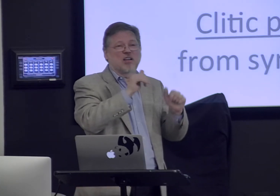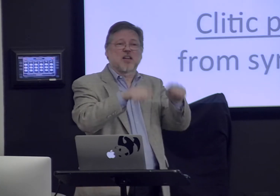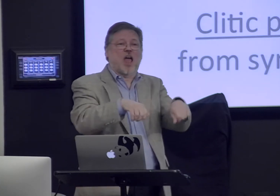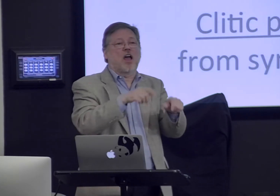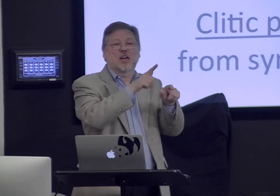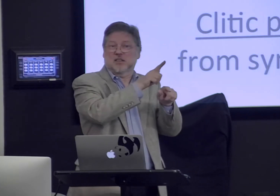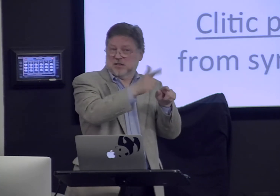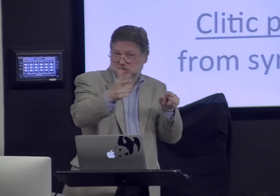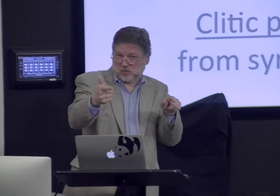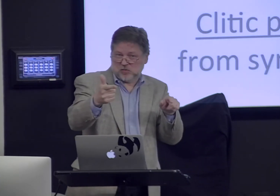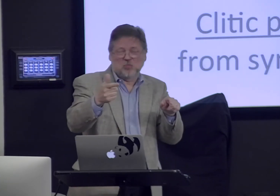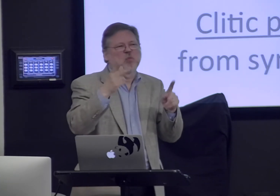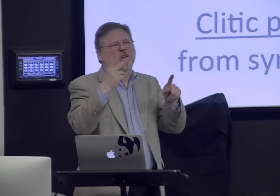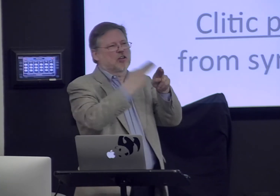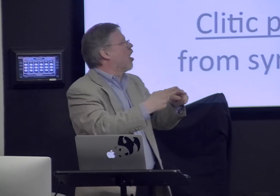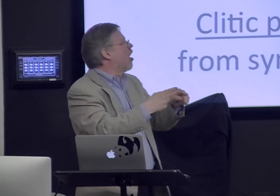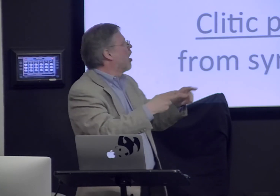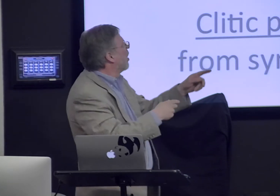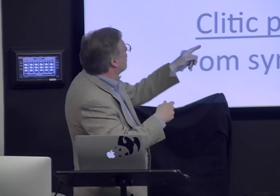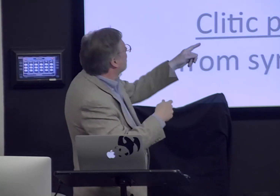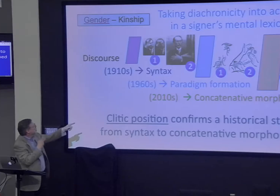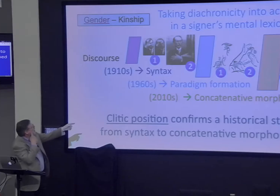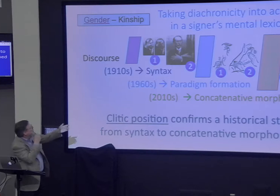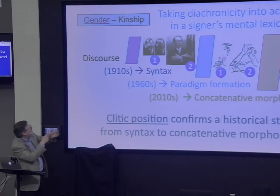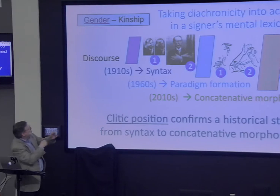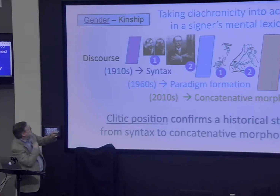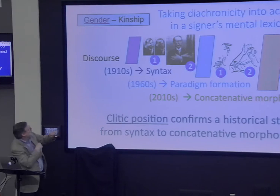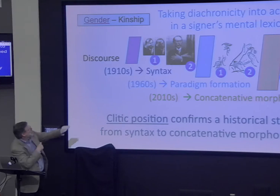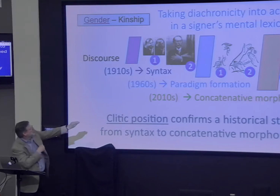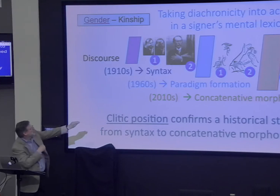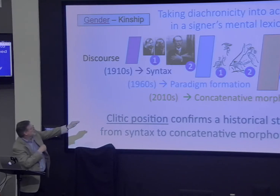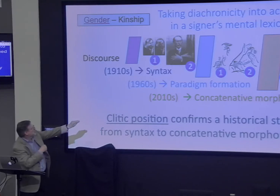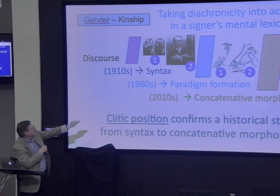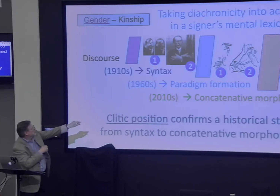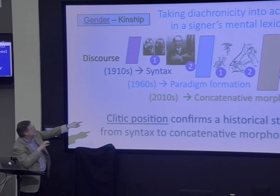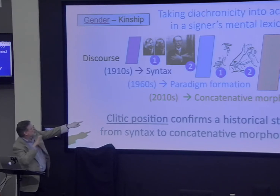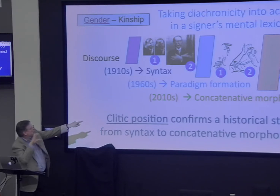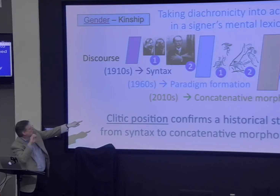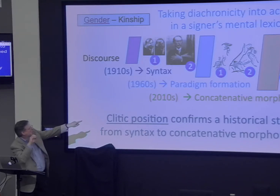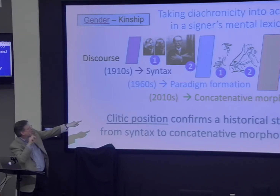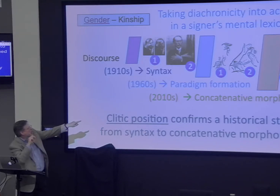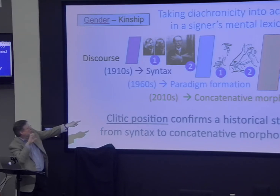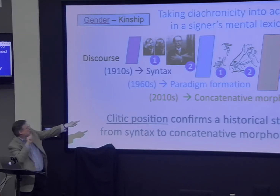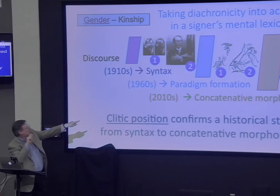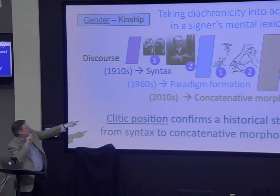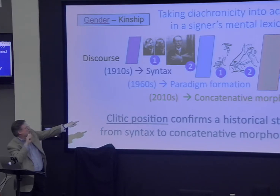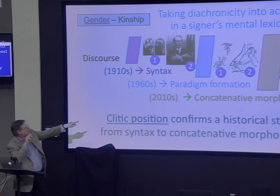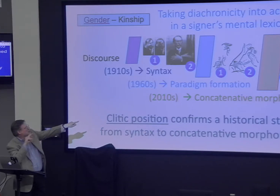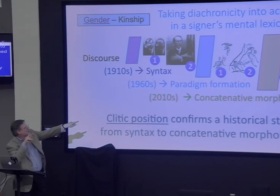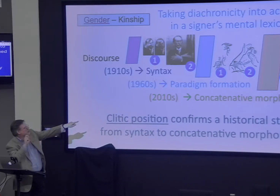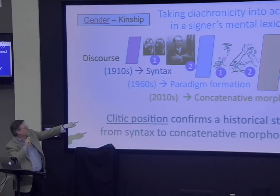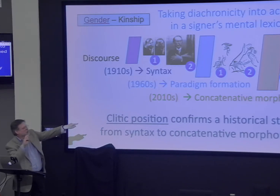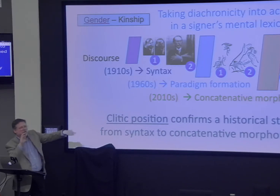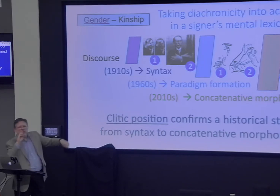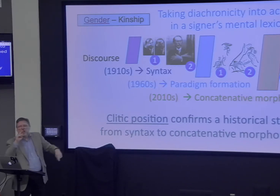that morphology can also be sequential, or it is also referred to as